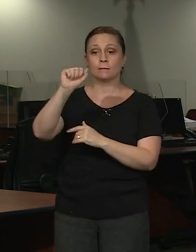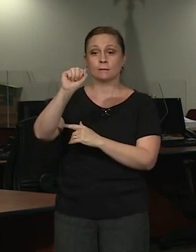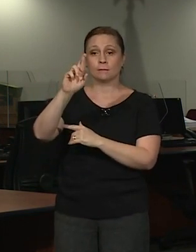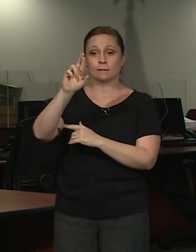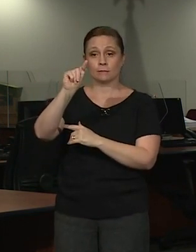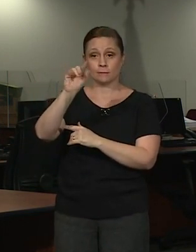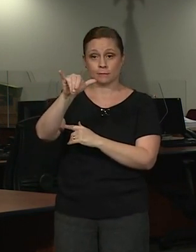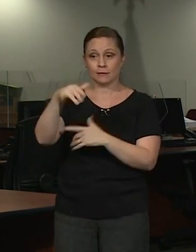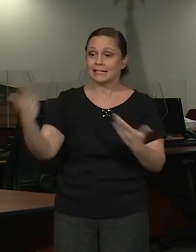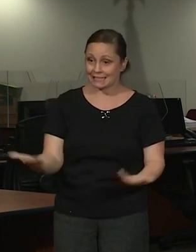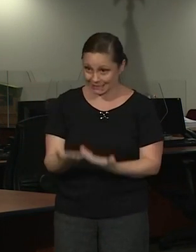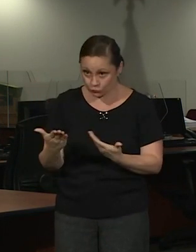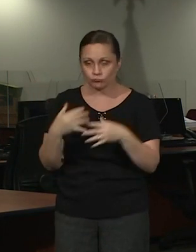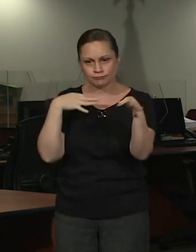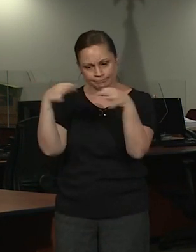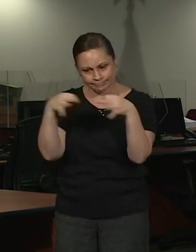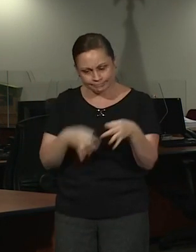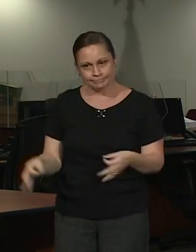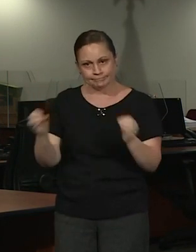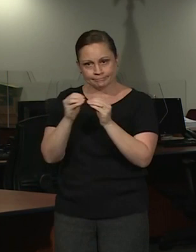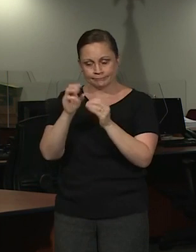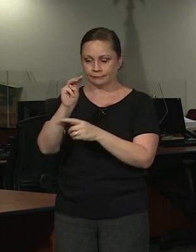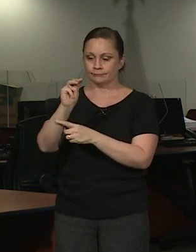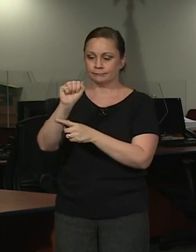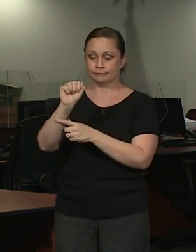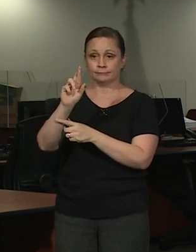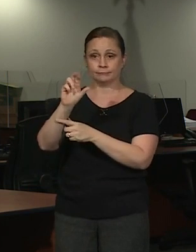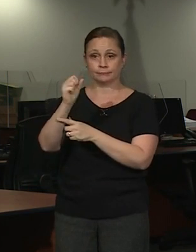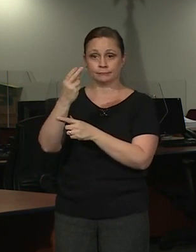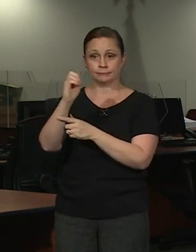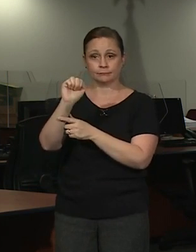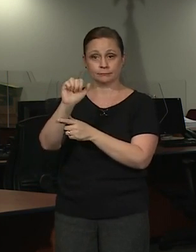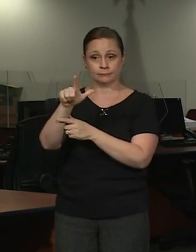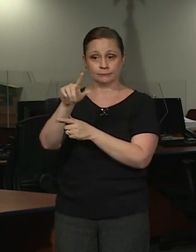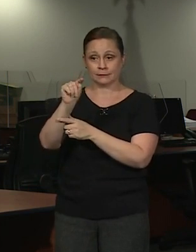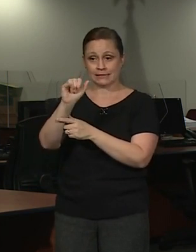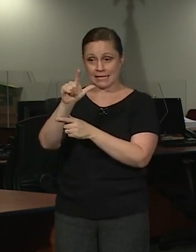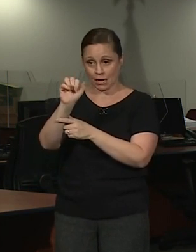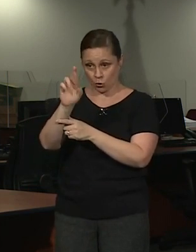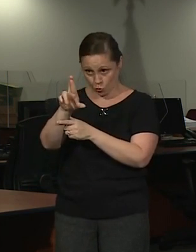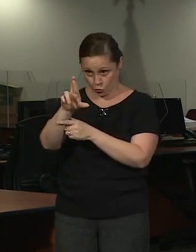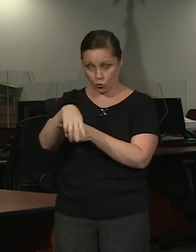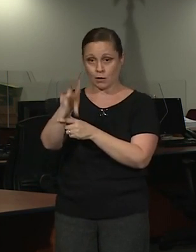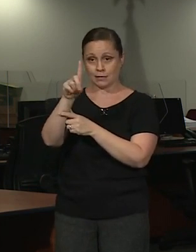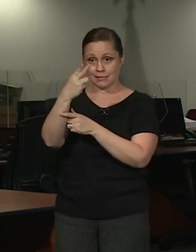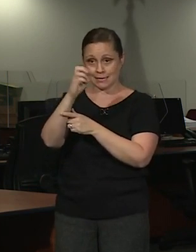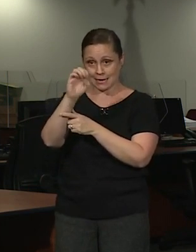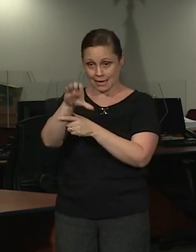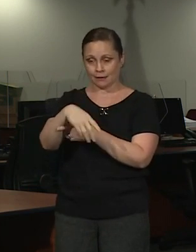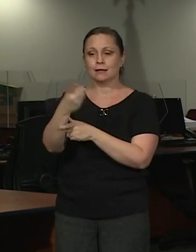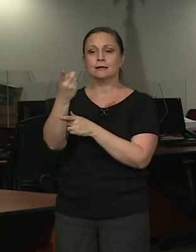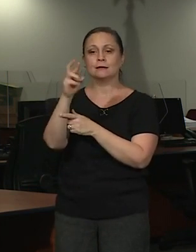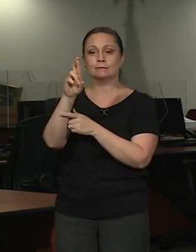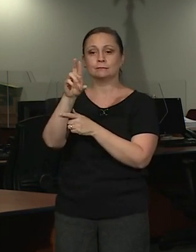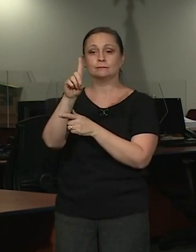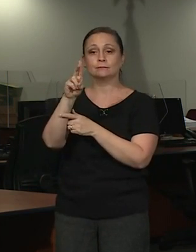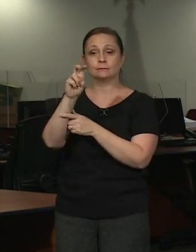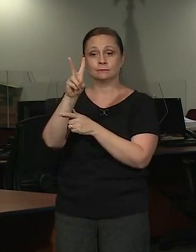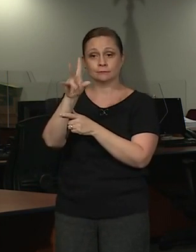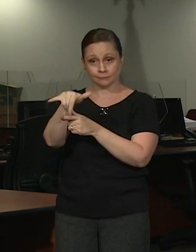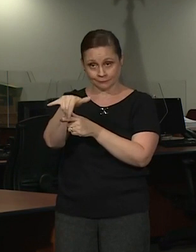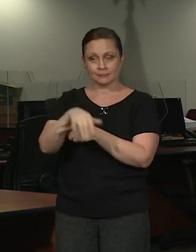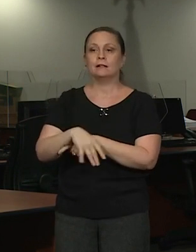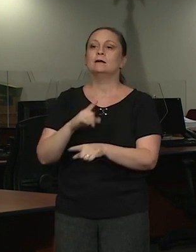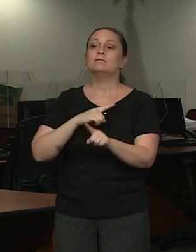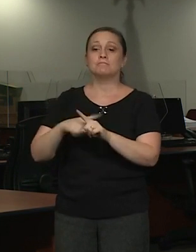and also Marshall Taylor of DHEC and Dr. Duvey. But our hospital capacity surge plan is